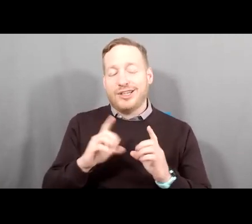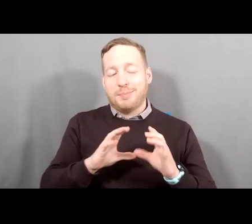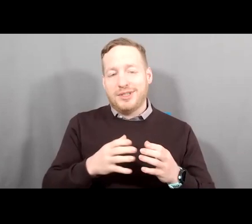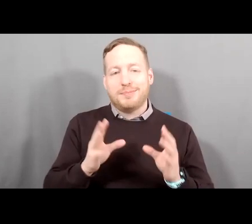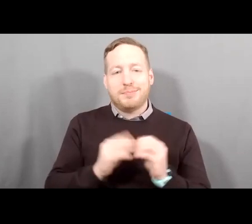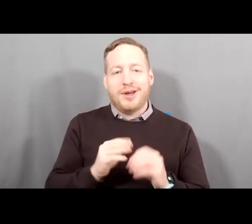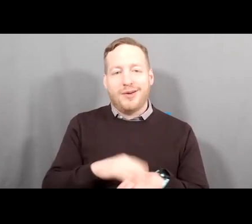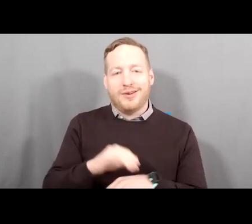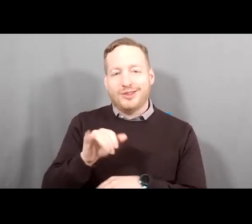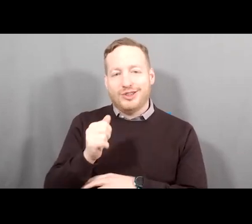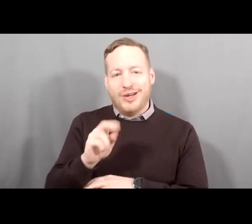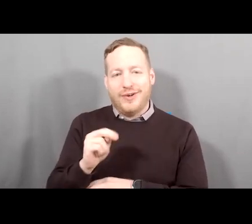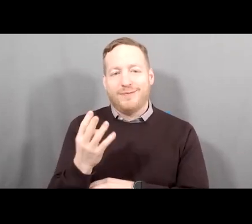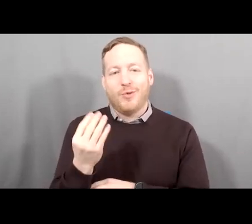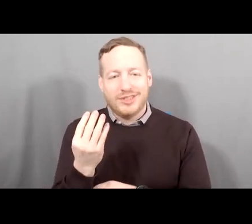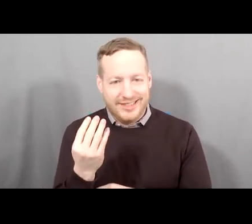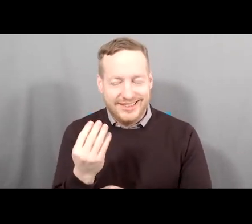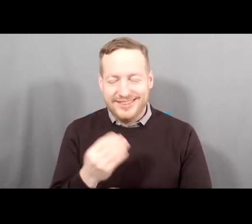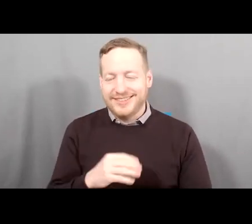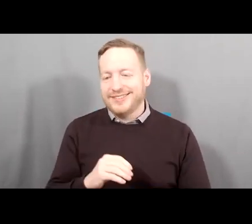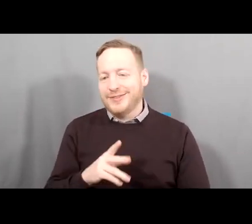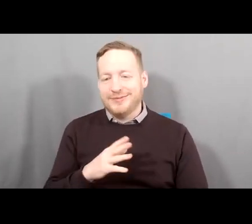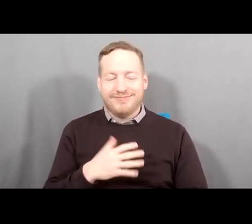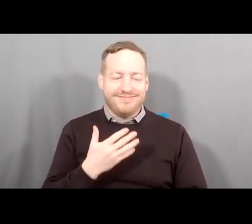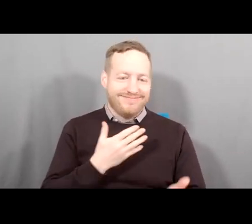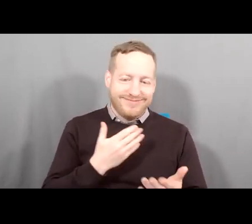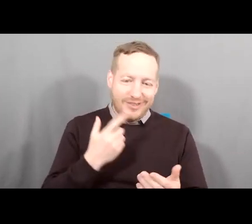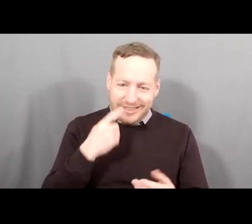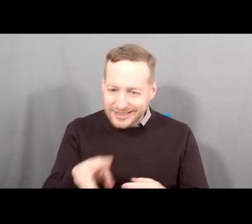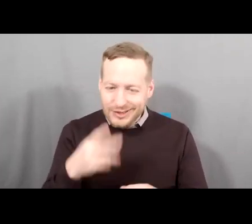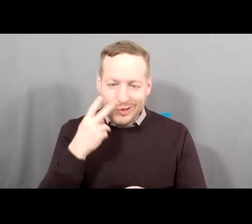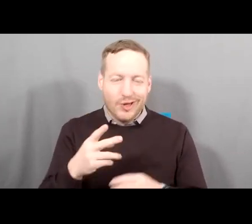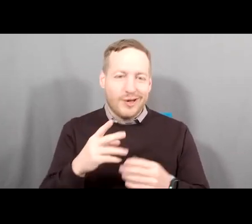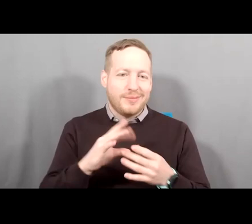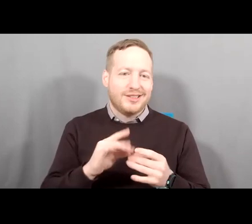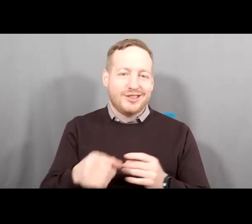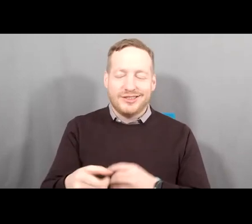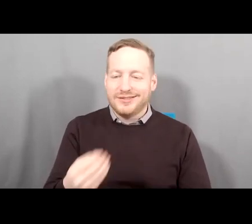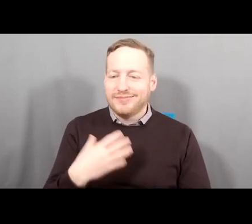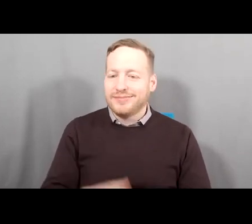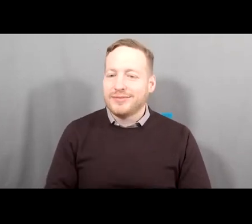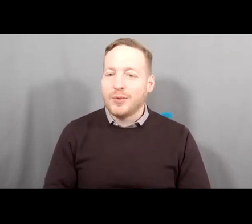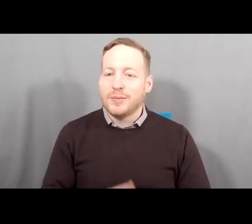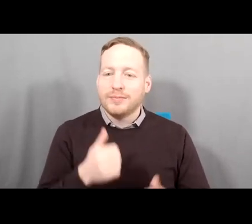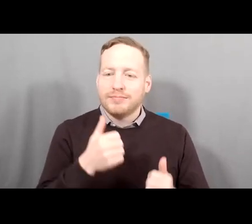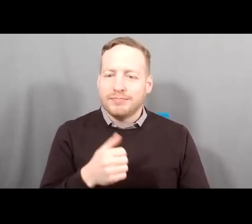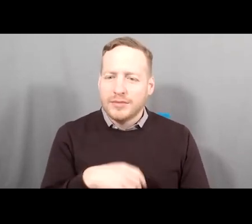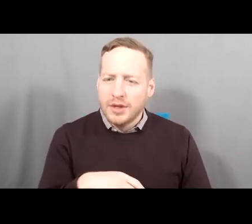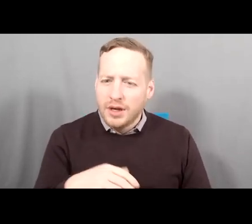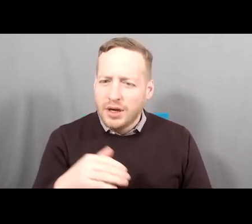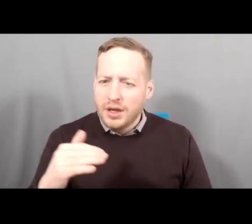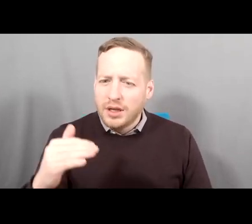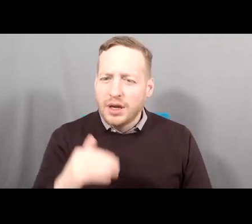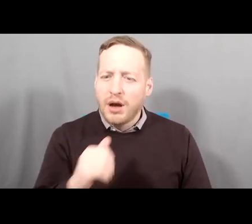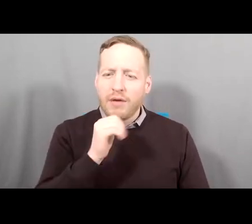So Bethany said that actually the educational committee met on January 14th. She sent me a message that was